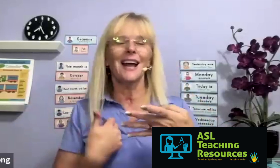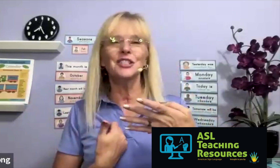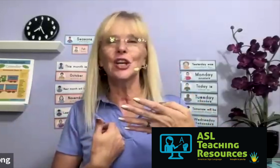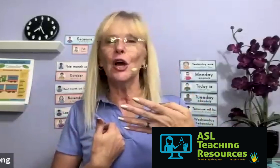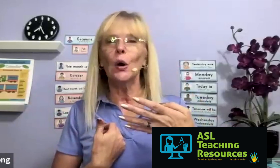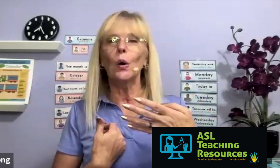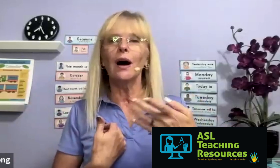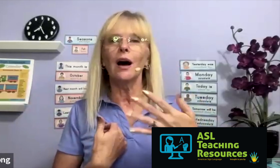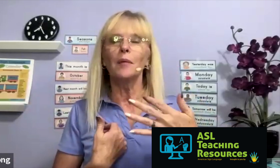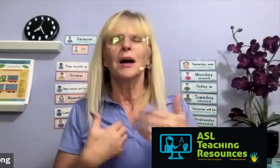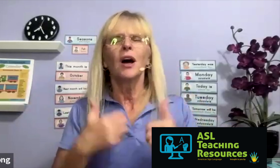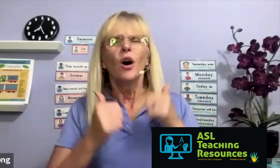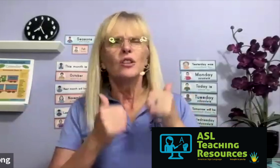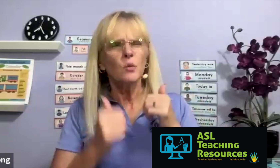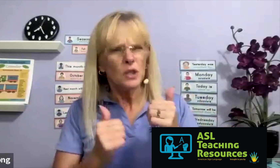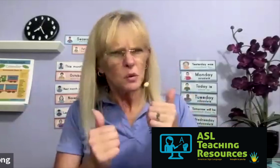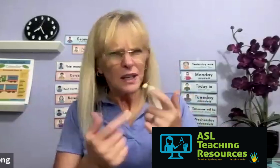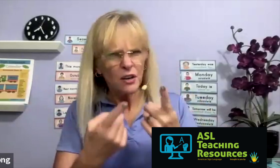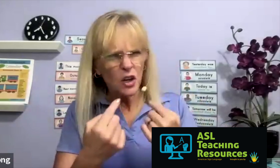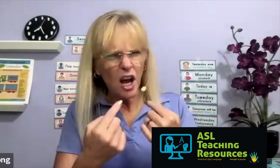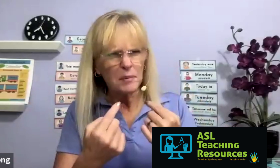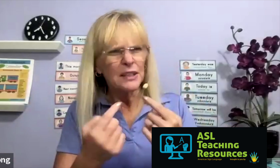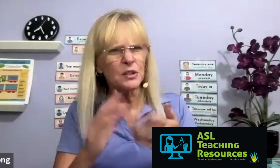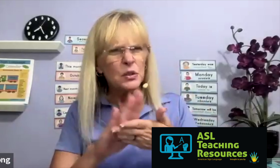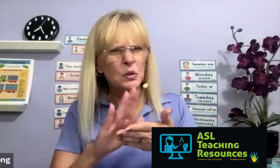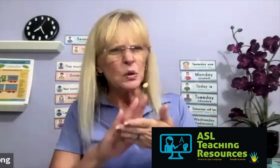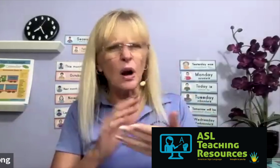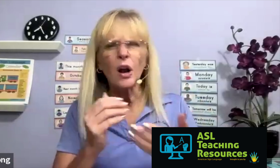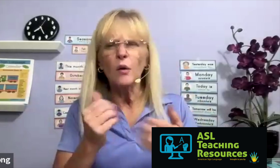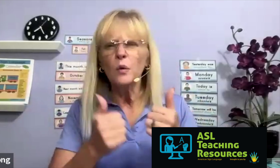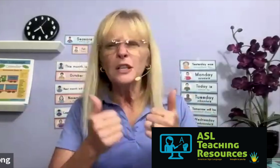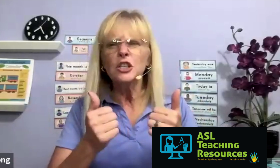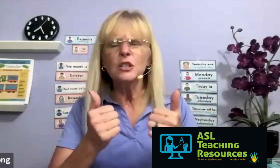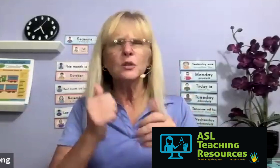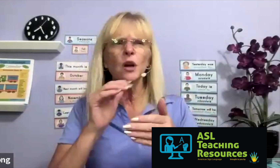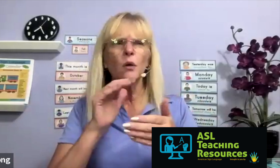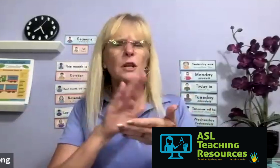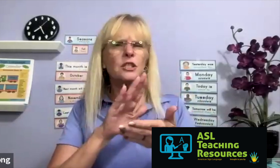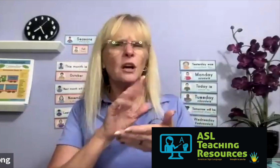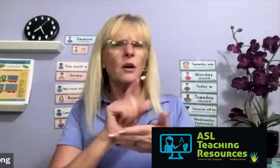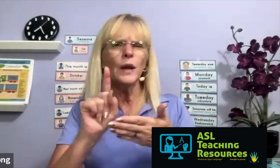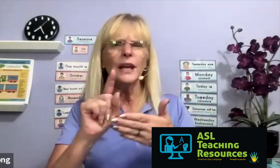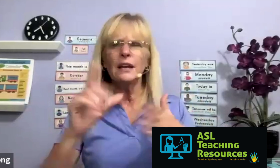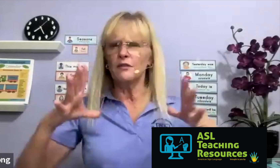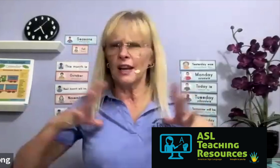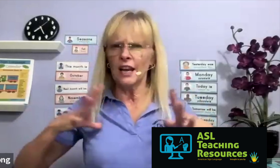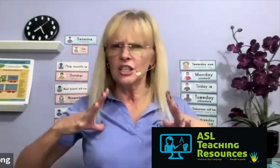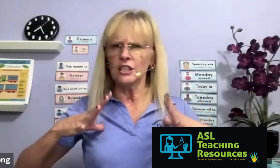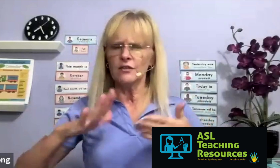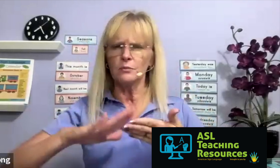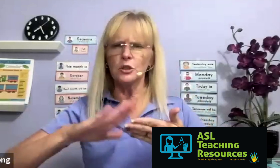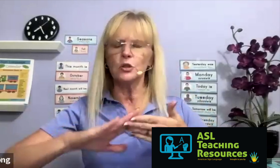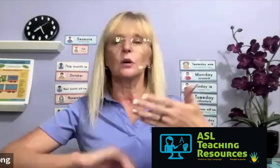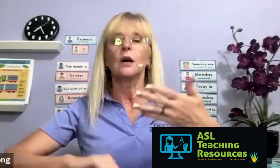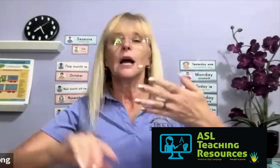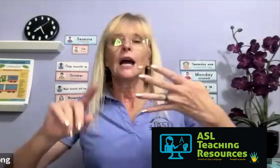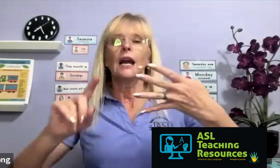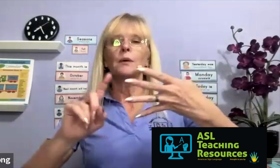actually go, so which week are you coming to school, or which week vacation from school? And I would